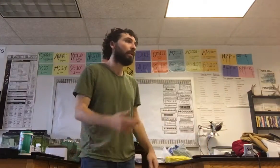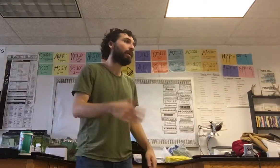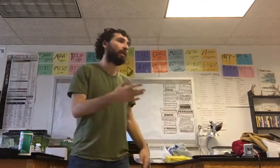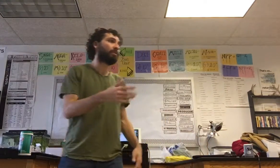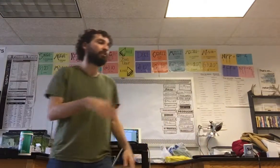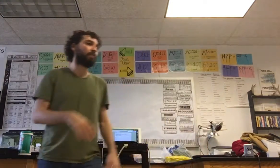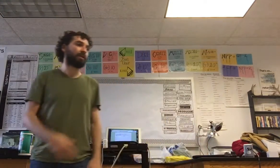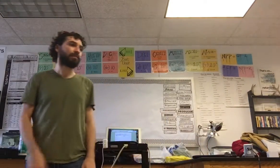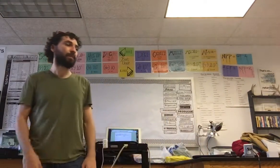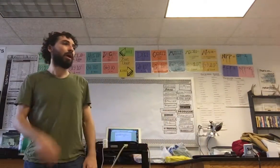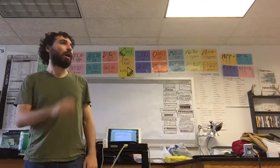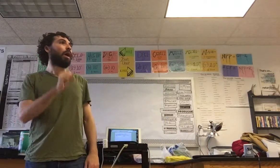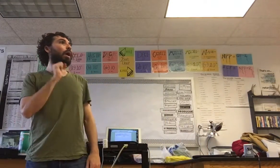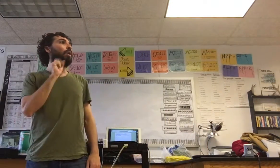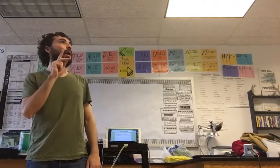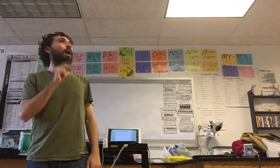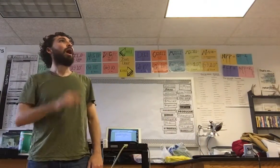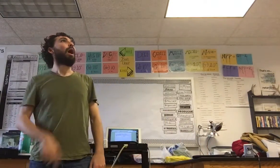Yeah, just do your best.